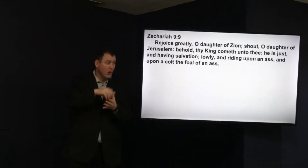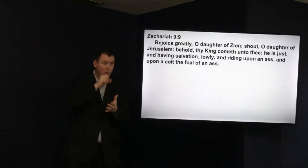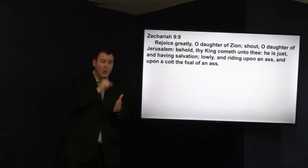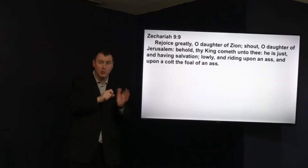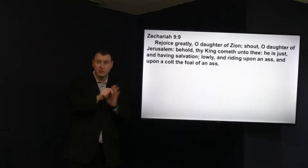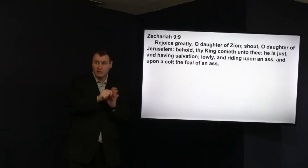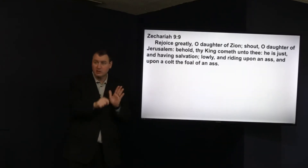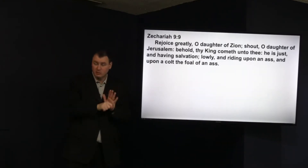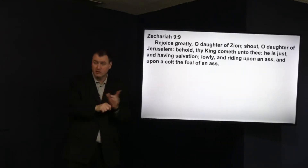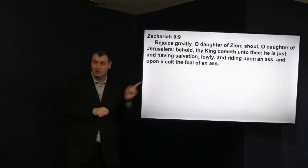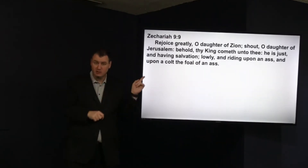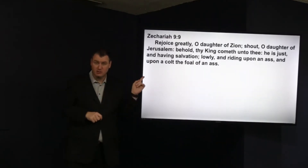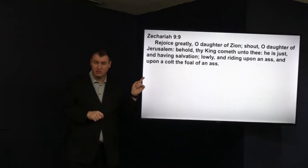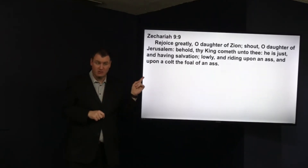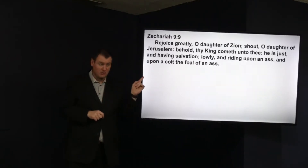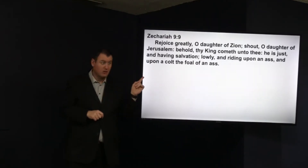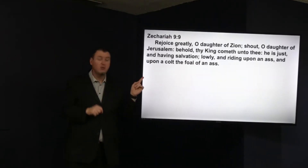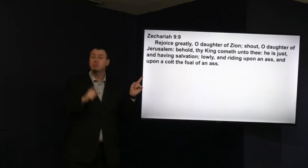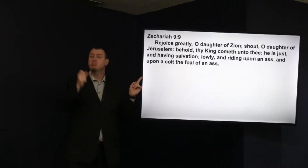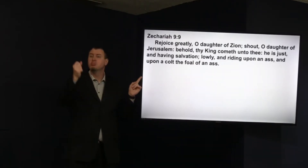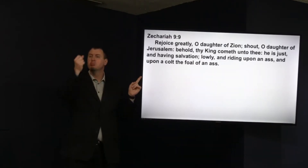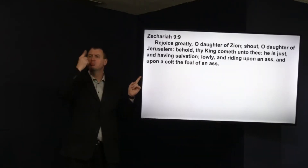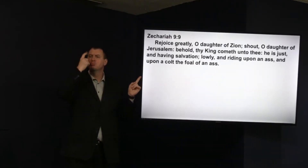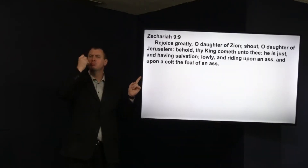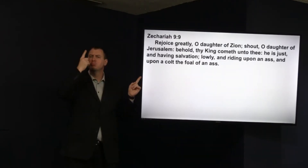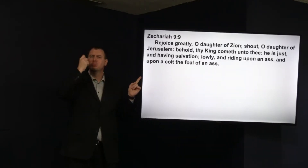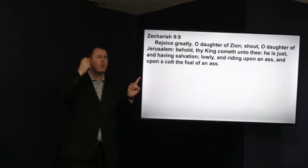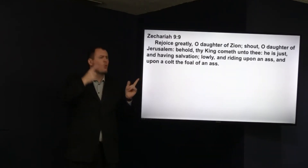So this is prophesied in the Old Testament.